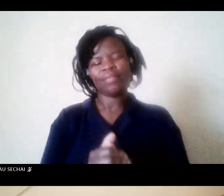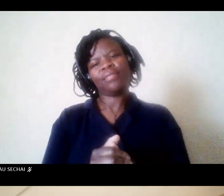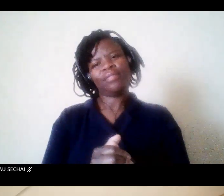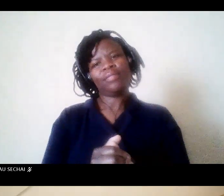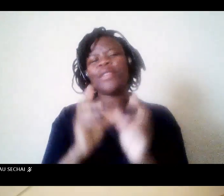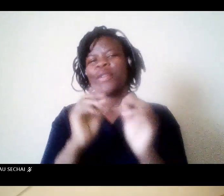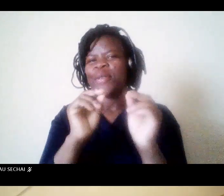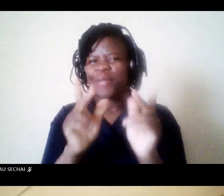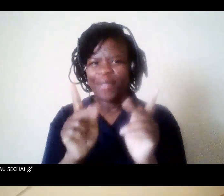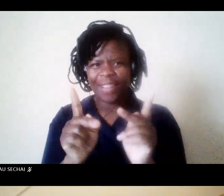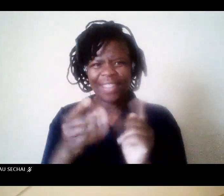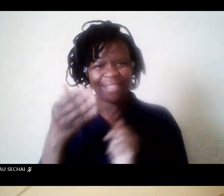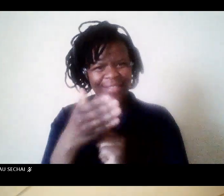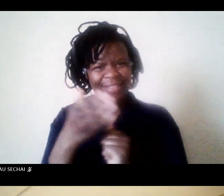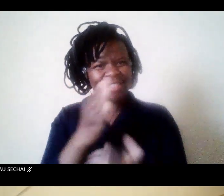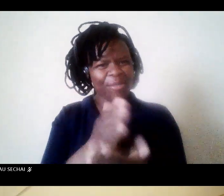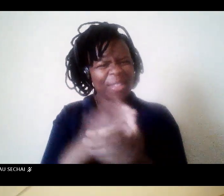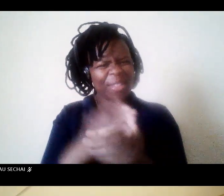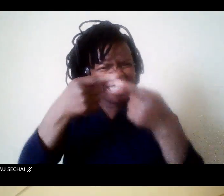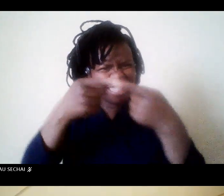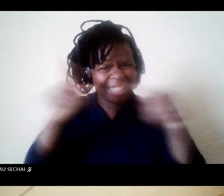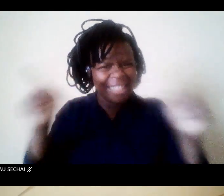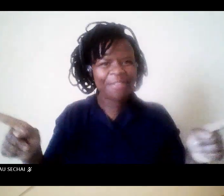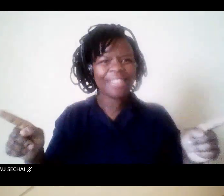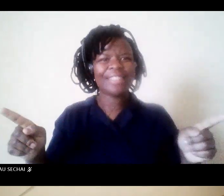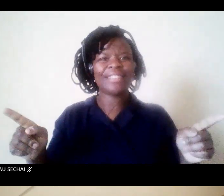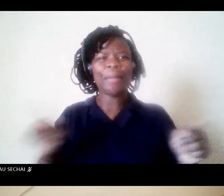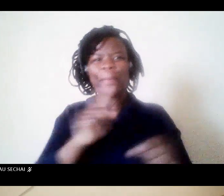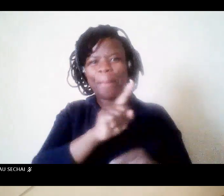Okay, so this one was a bit different, Mm. but